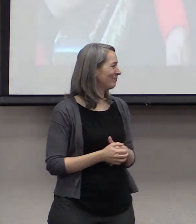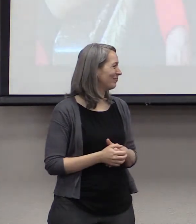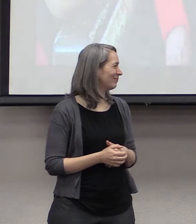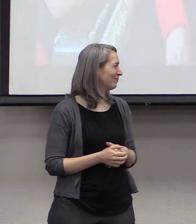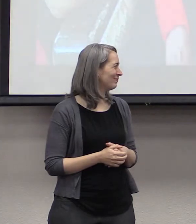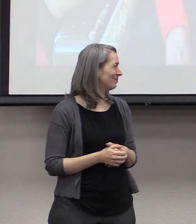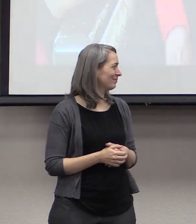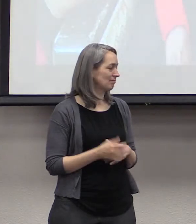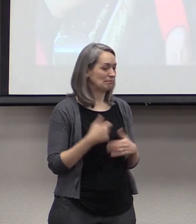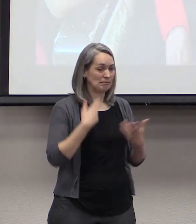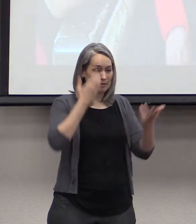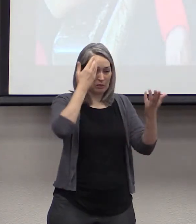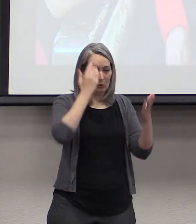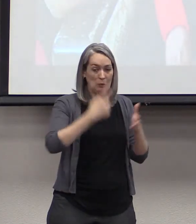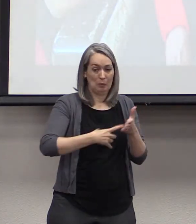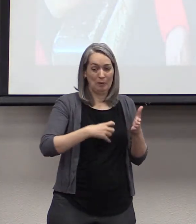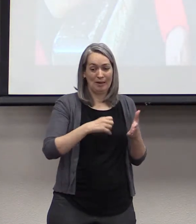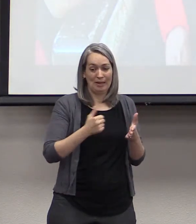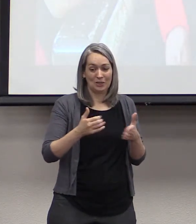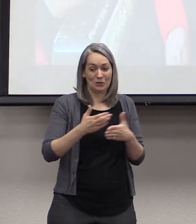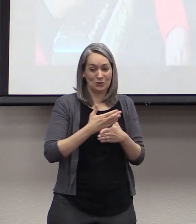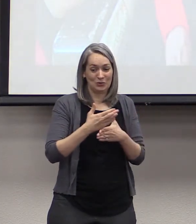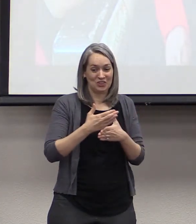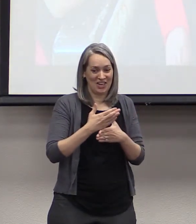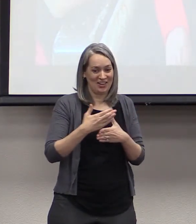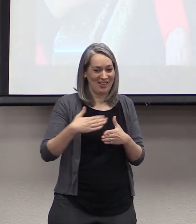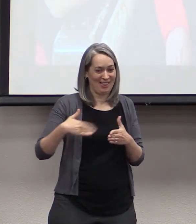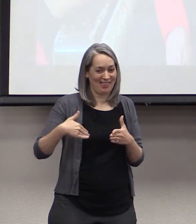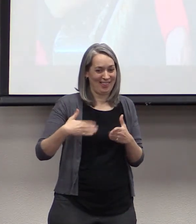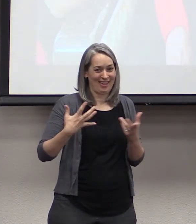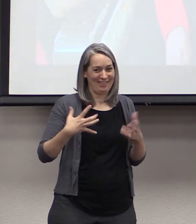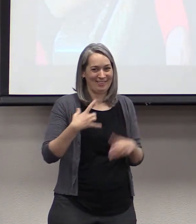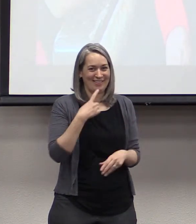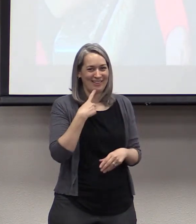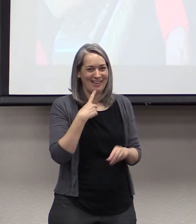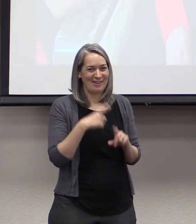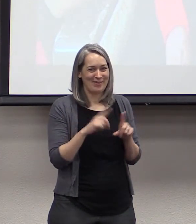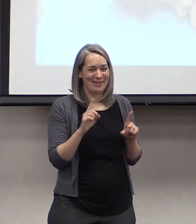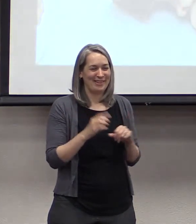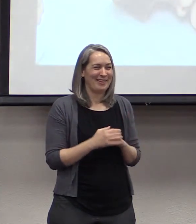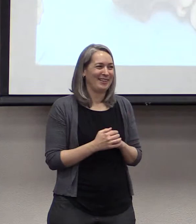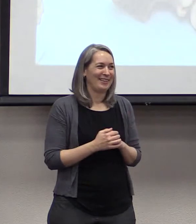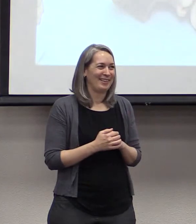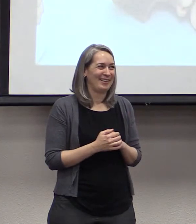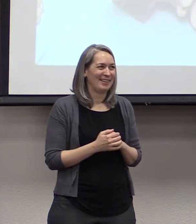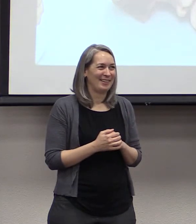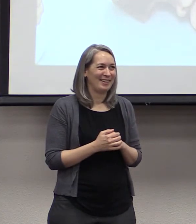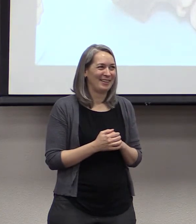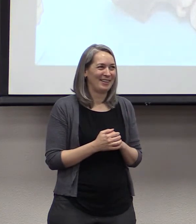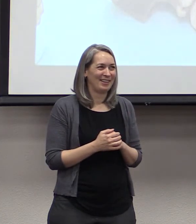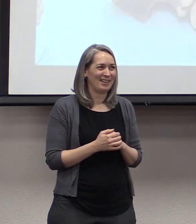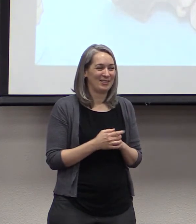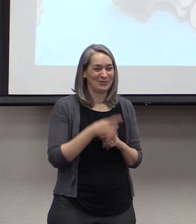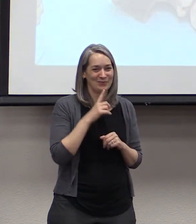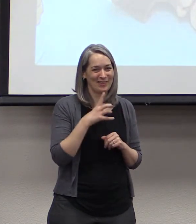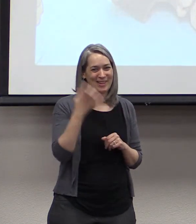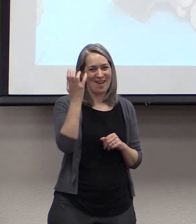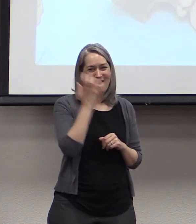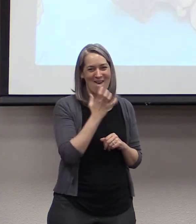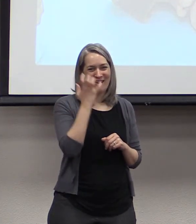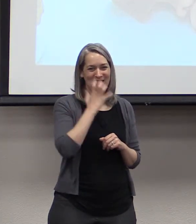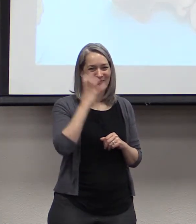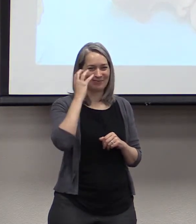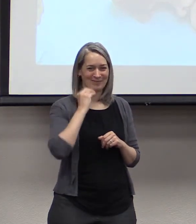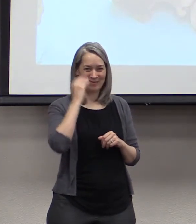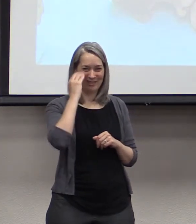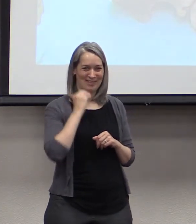Man, I don't know what else to share that hasn't already been said, but overall, it was an amazing experience, something